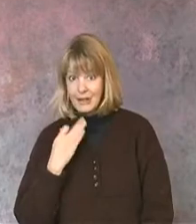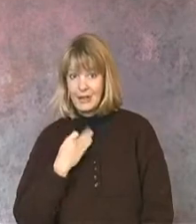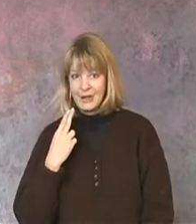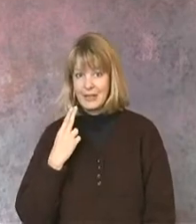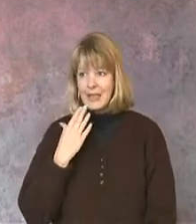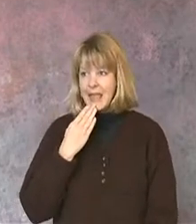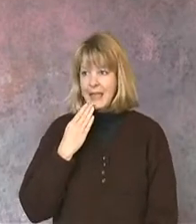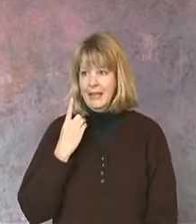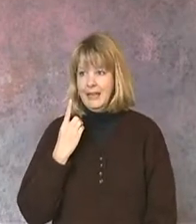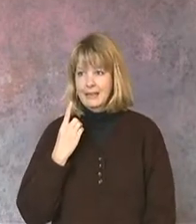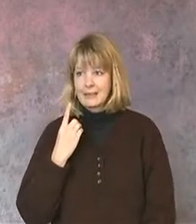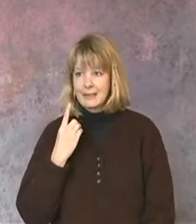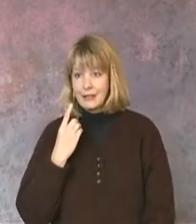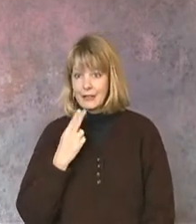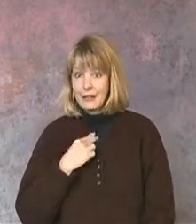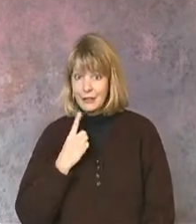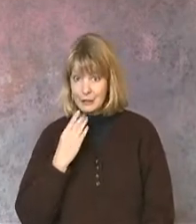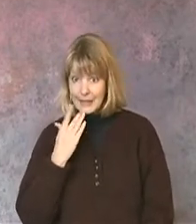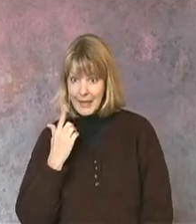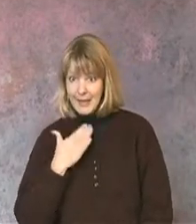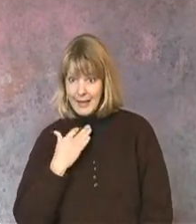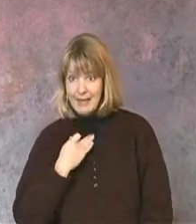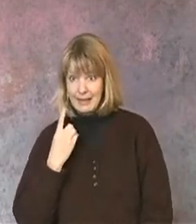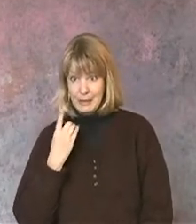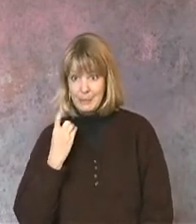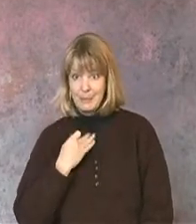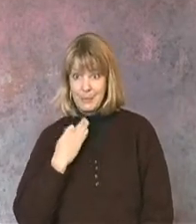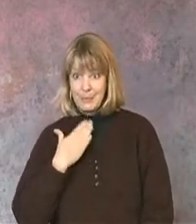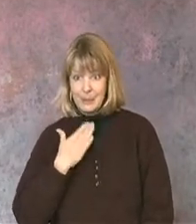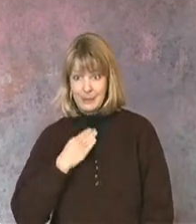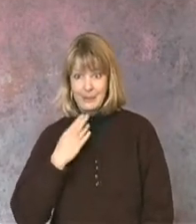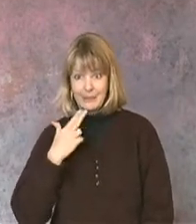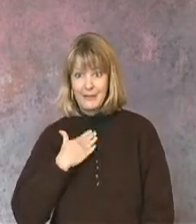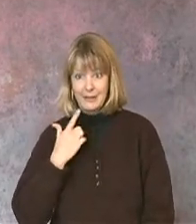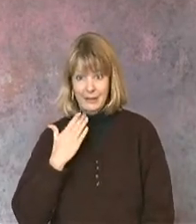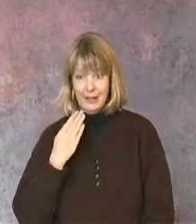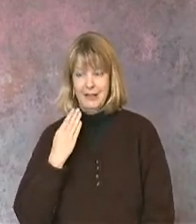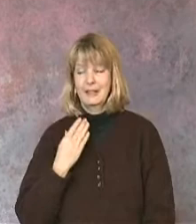hook, and could tell I had a pretty big fish on.